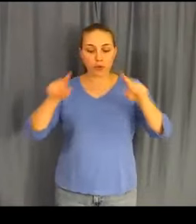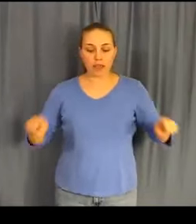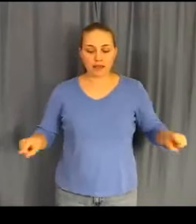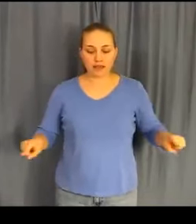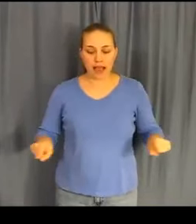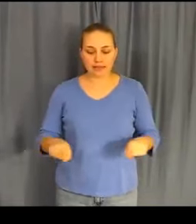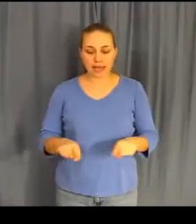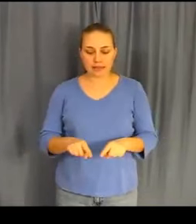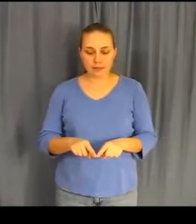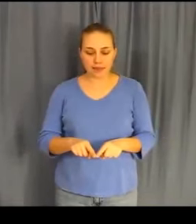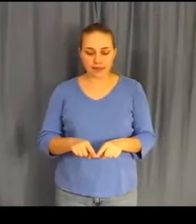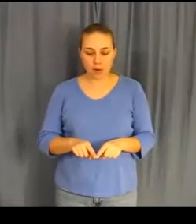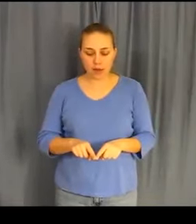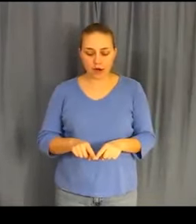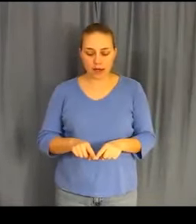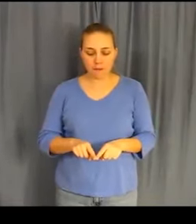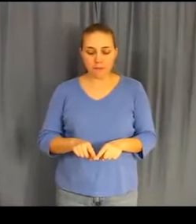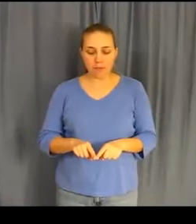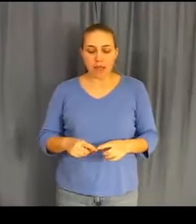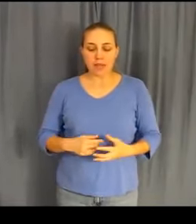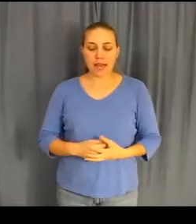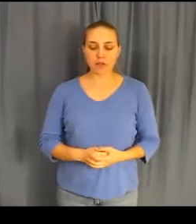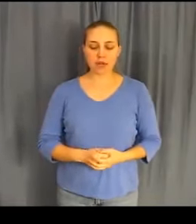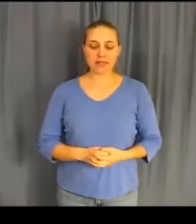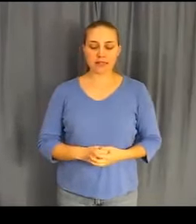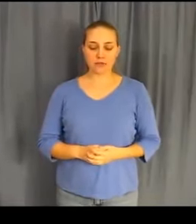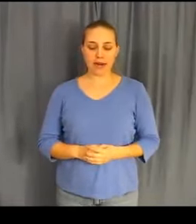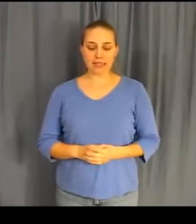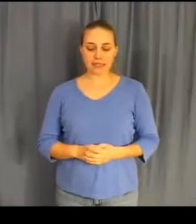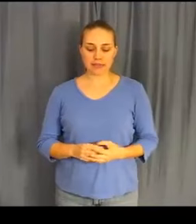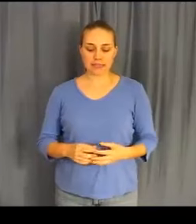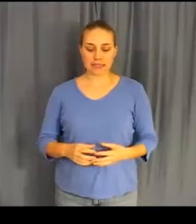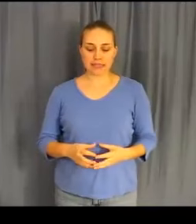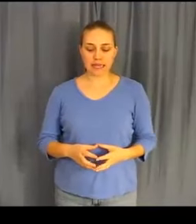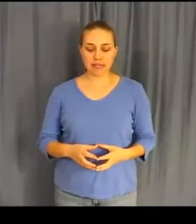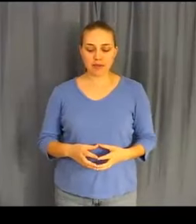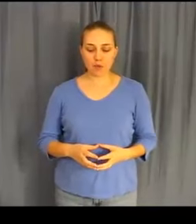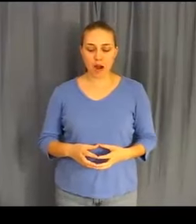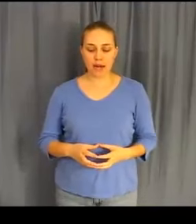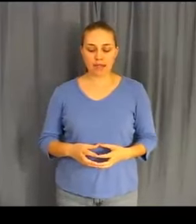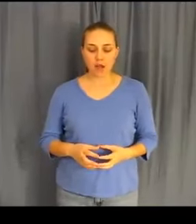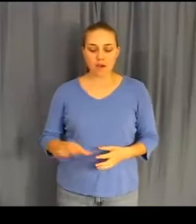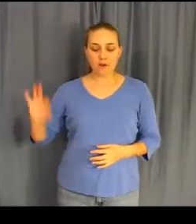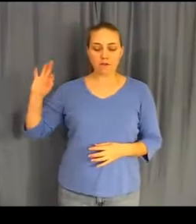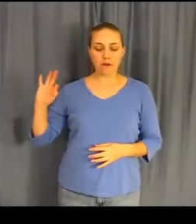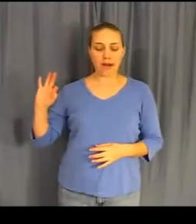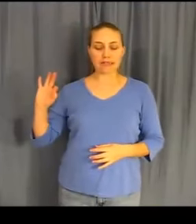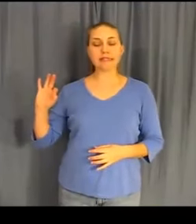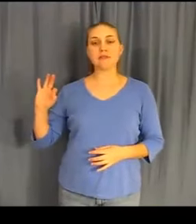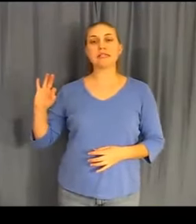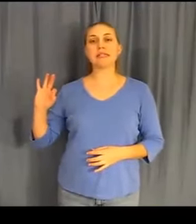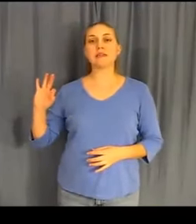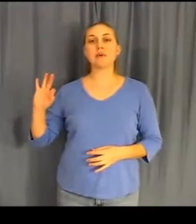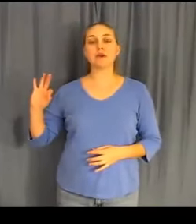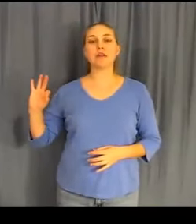thing. It's Aztecs of Mesoamerica. The next card says Francis of Assisi and Thomas Aquinas. For Francis of Assisi, we're going to use